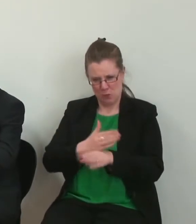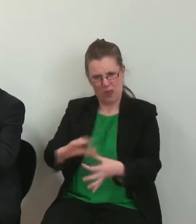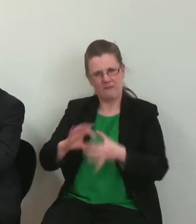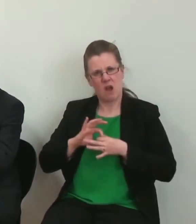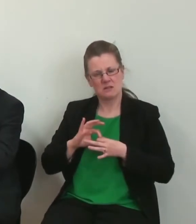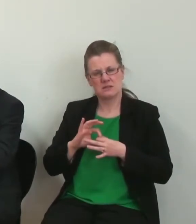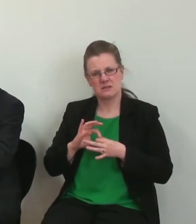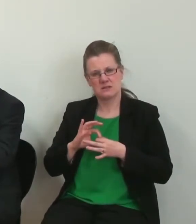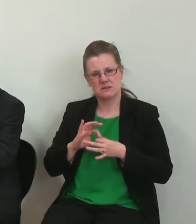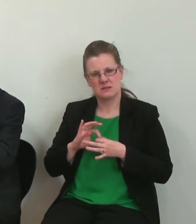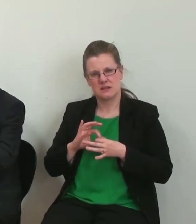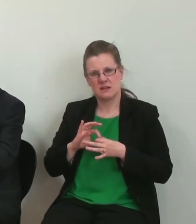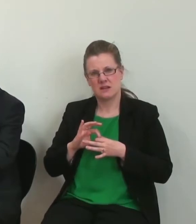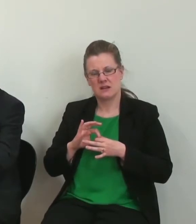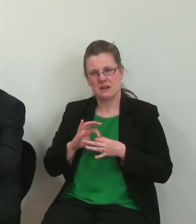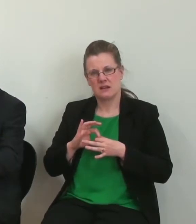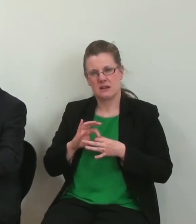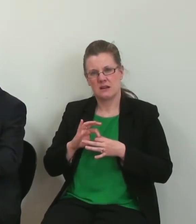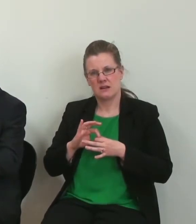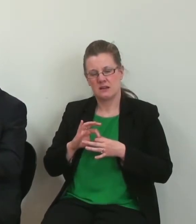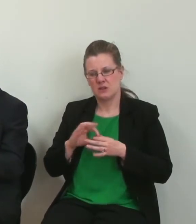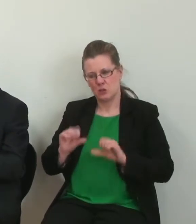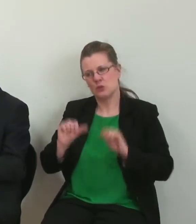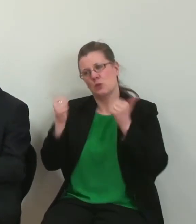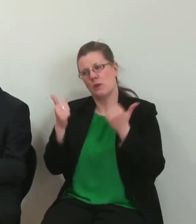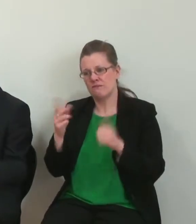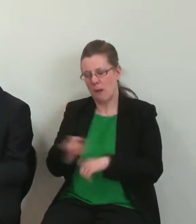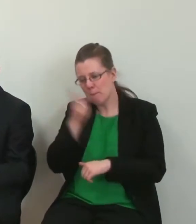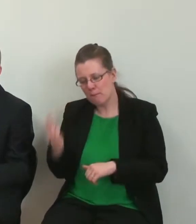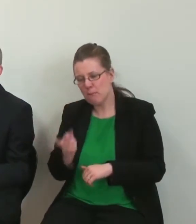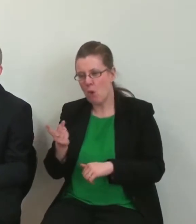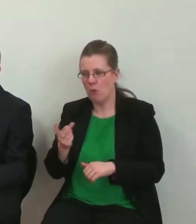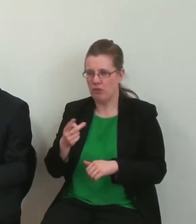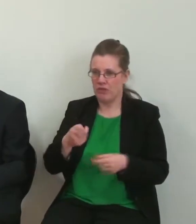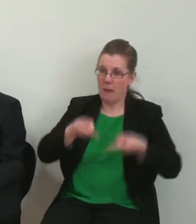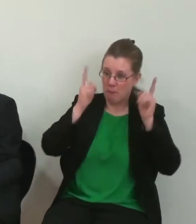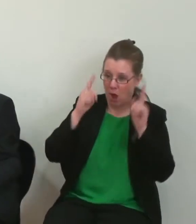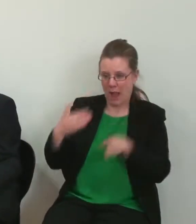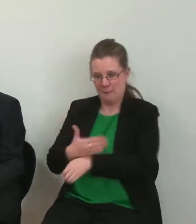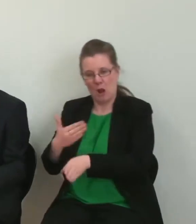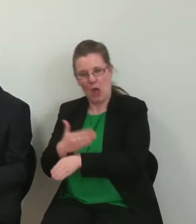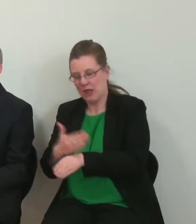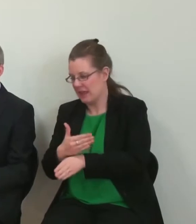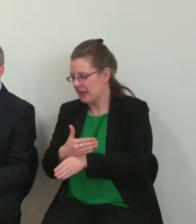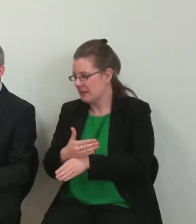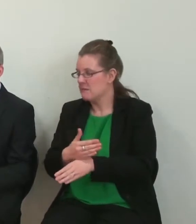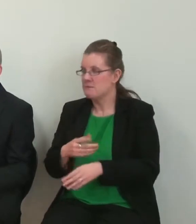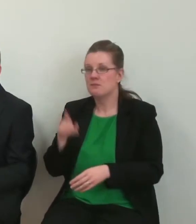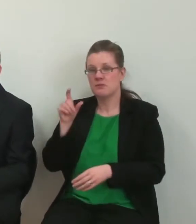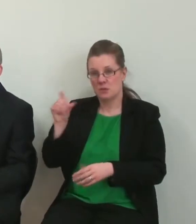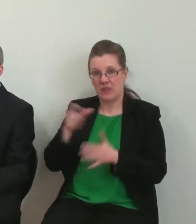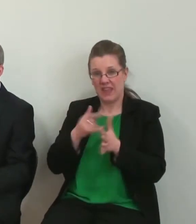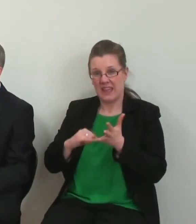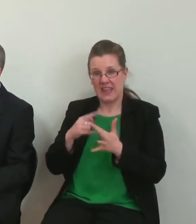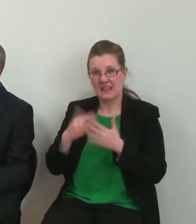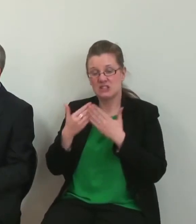Yeah. Yeah. So that it's good for both employer and employee. Right. So this is your case study. The Jasmine case